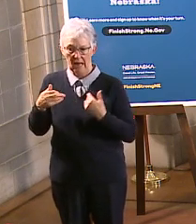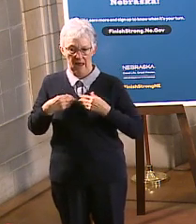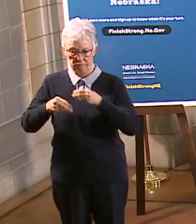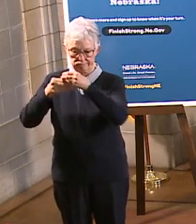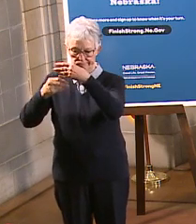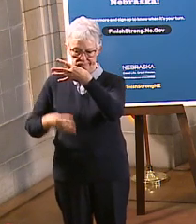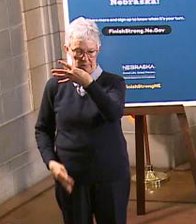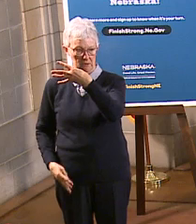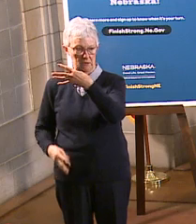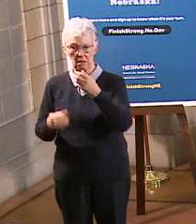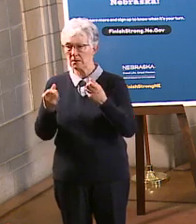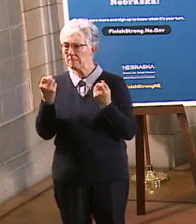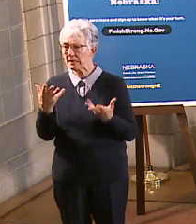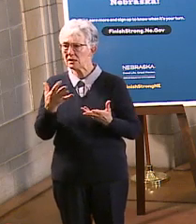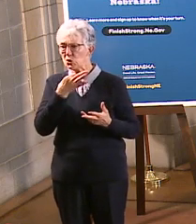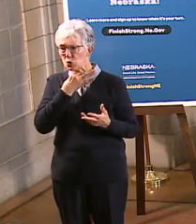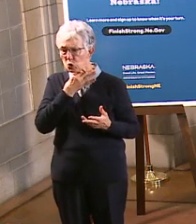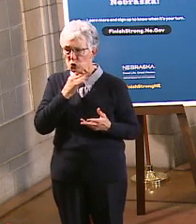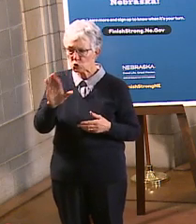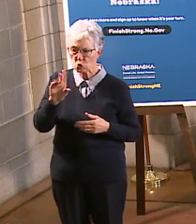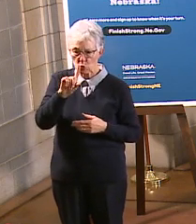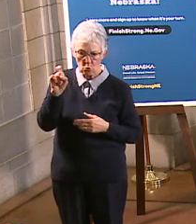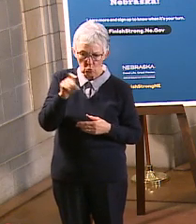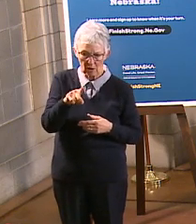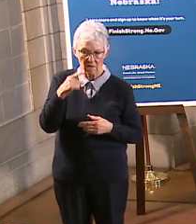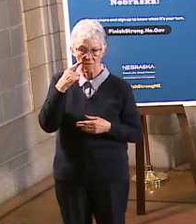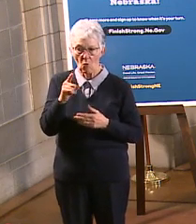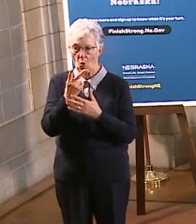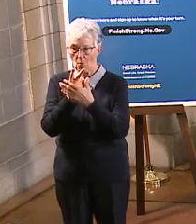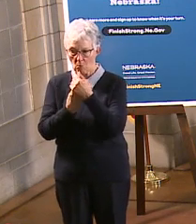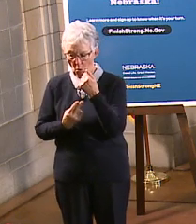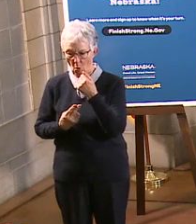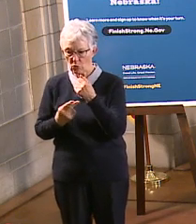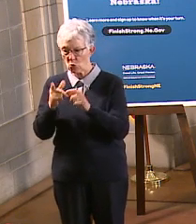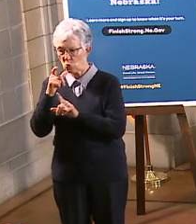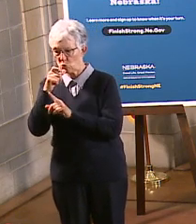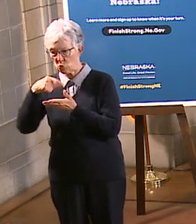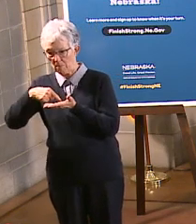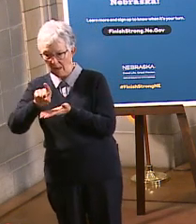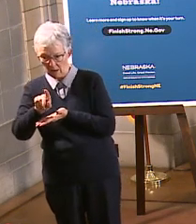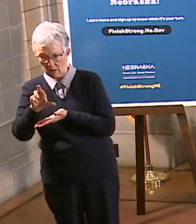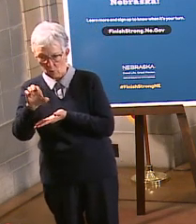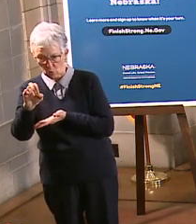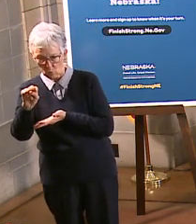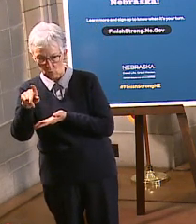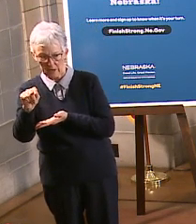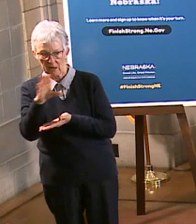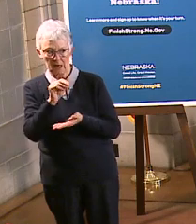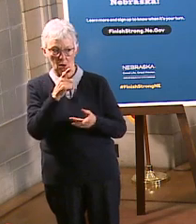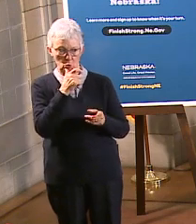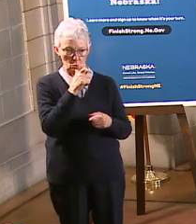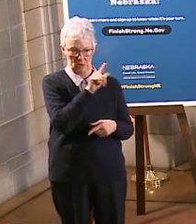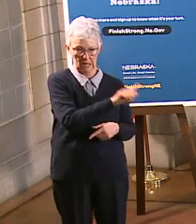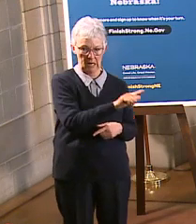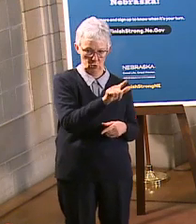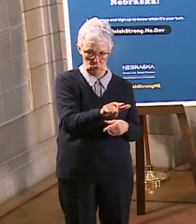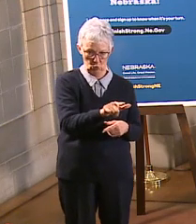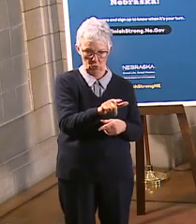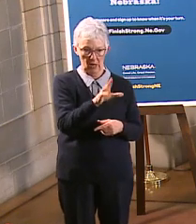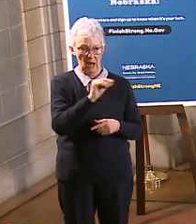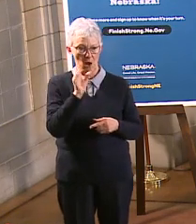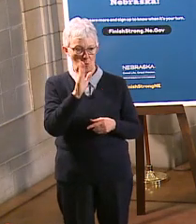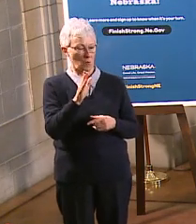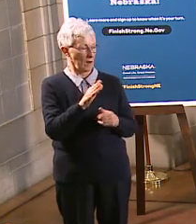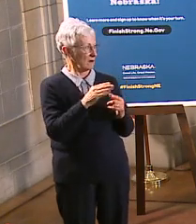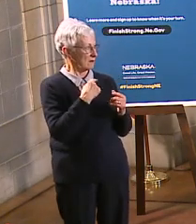an application guide both for tenants and for landlords, they're separate, and other program eligibility information.